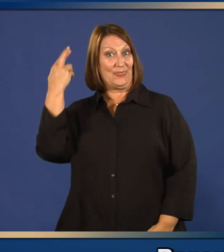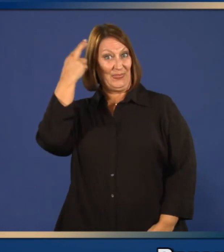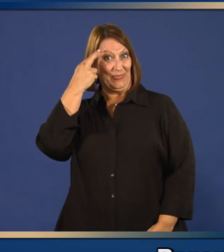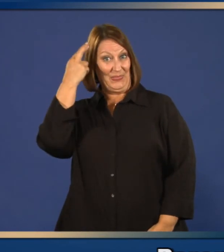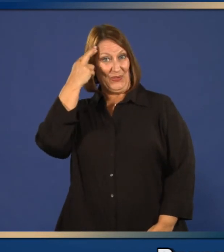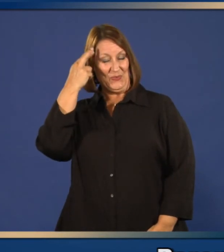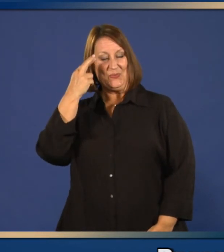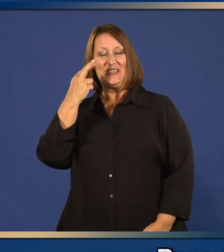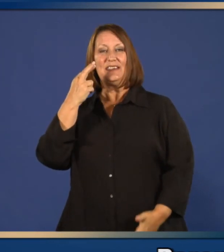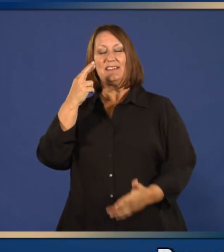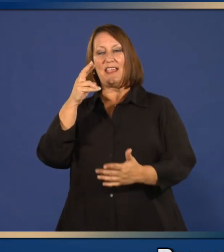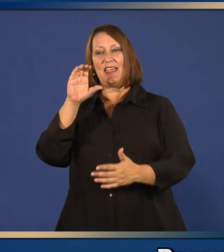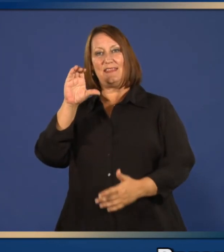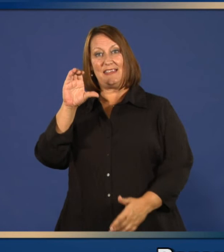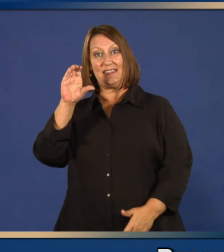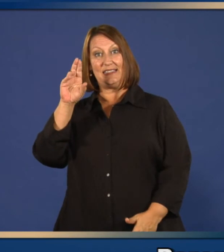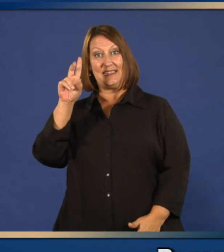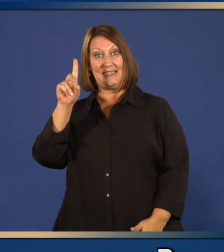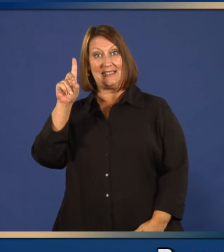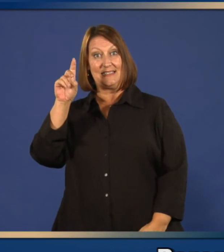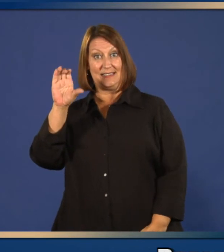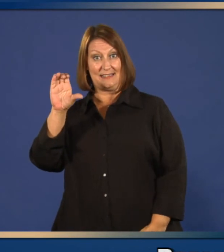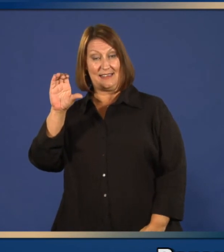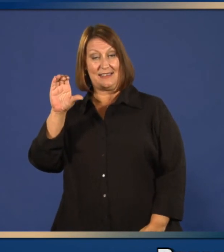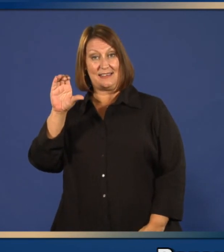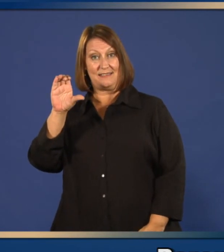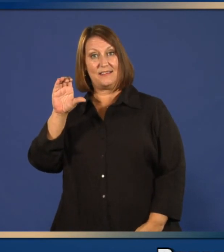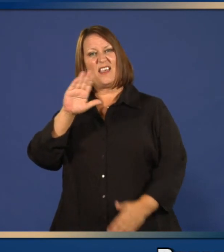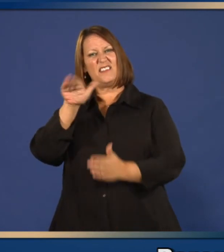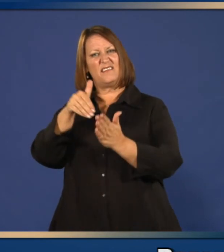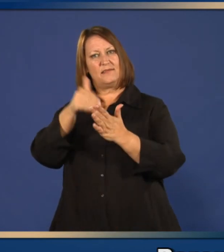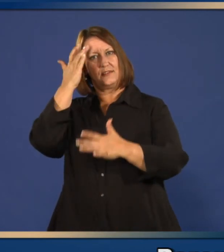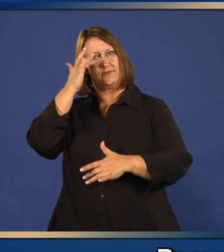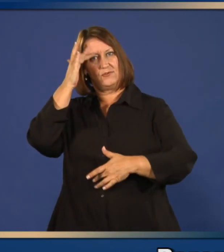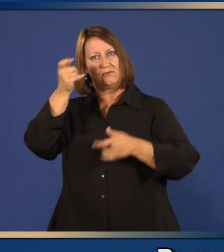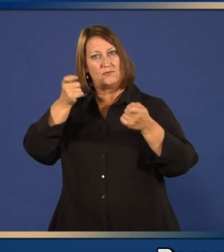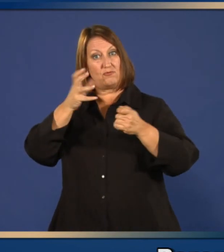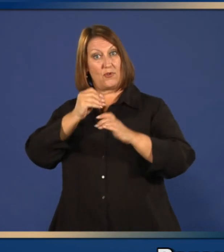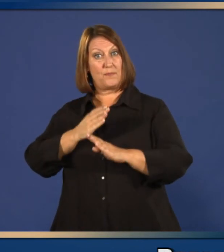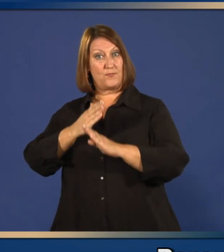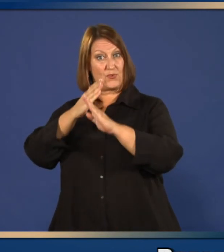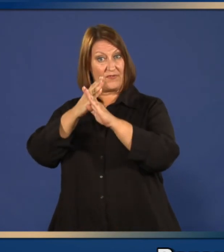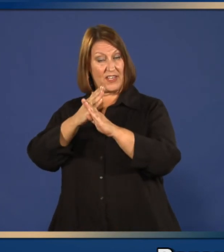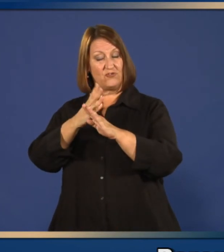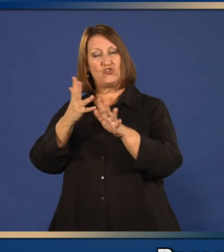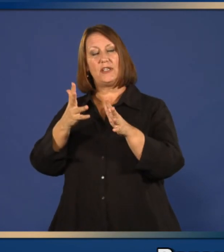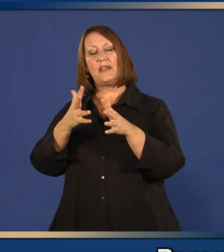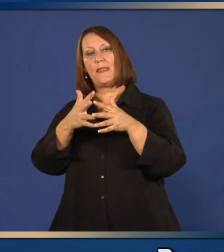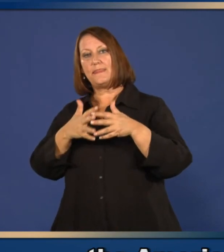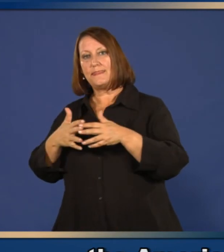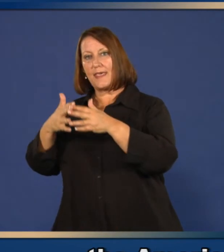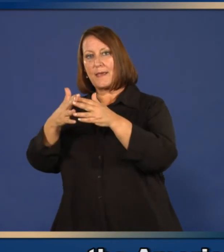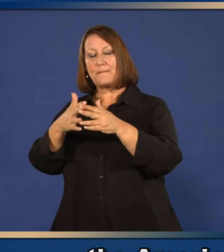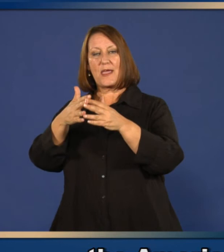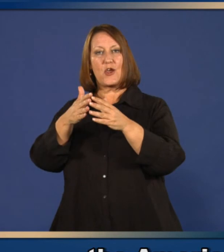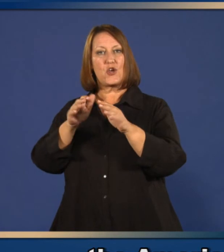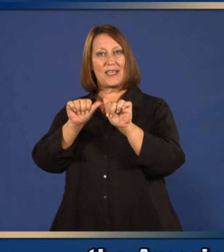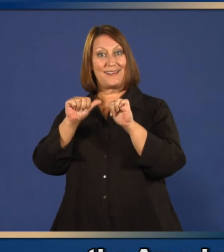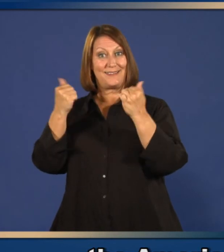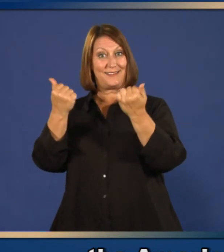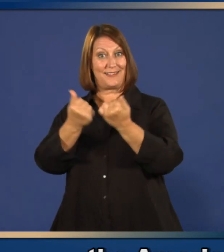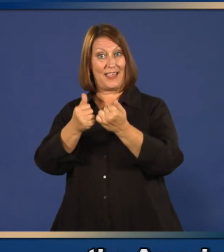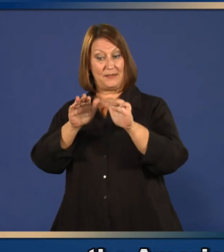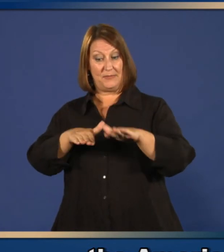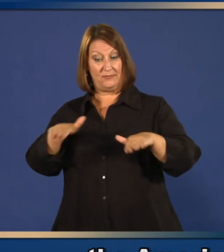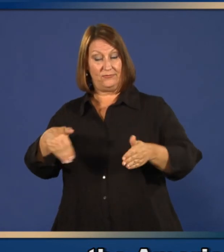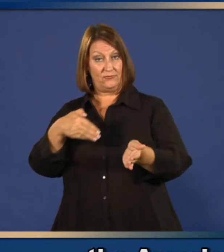Parents should follow the schedule provided by the U.S. Centers for Disease Control and Prevention, the American Academy